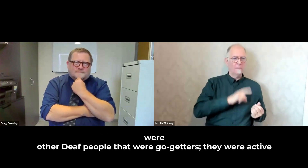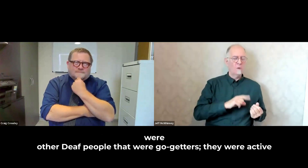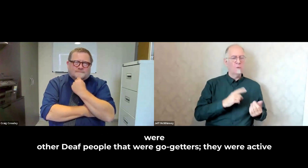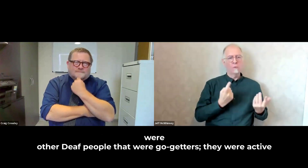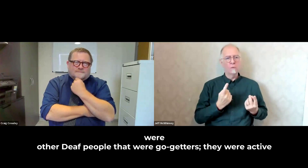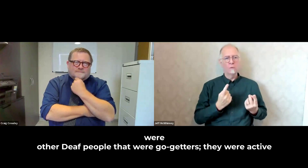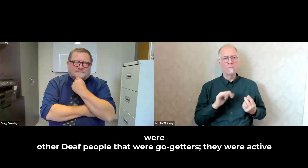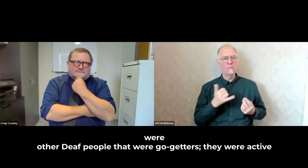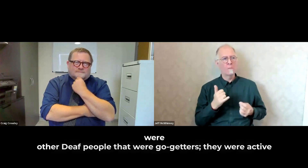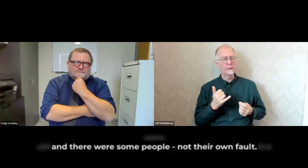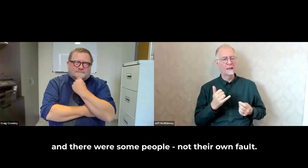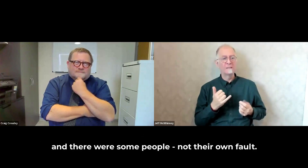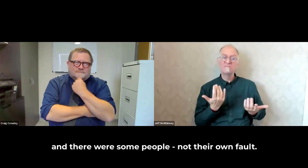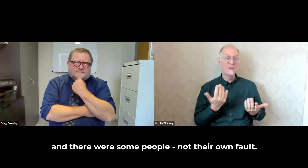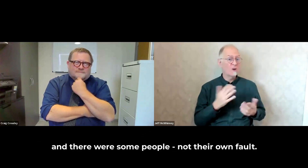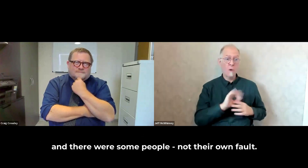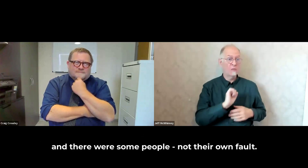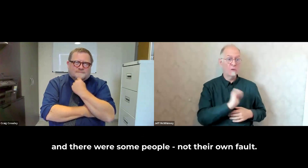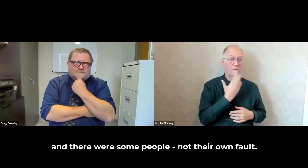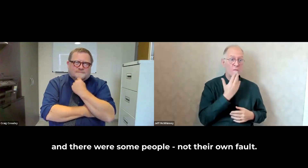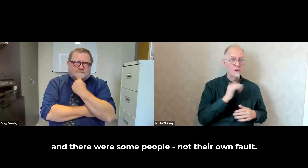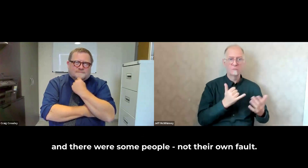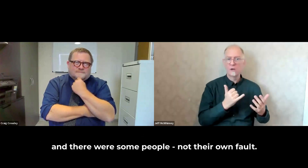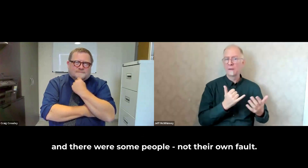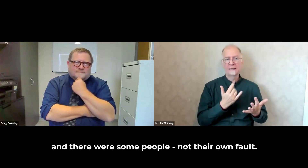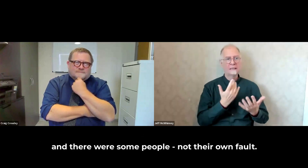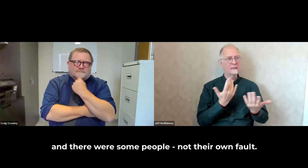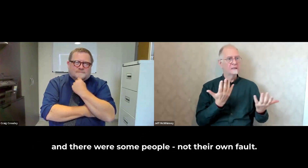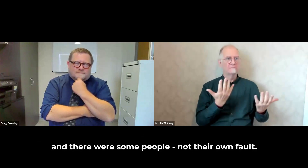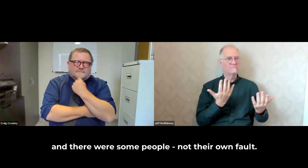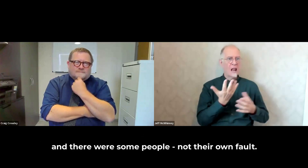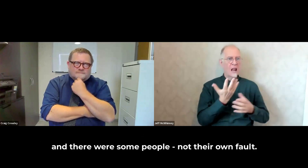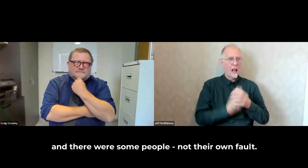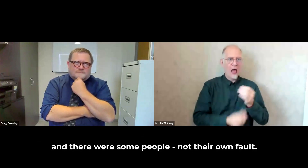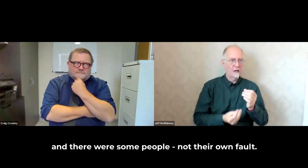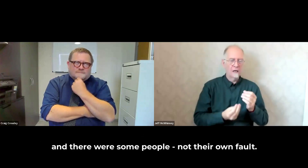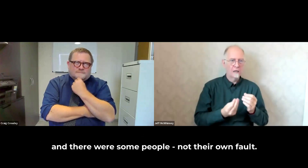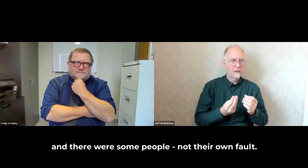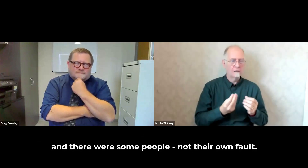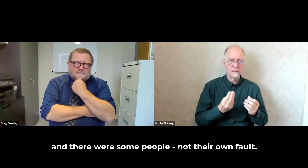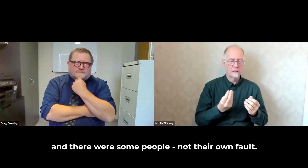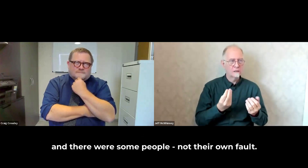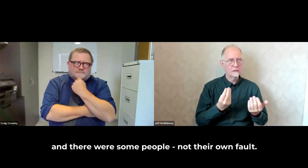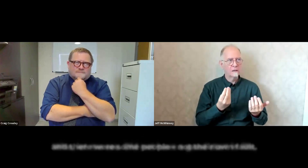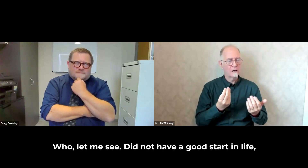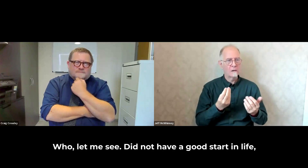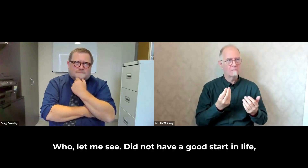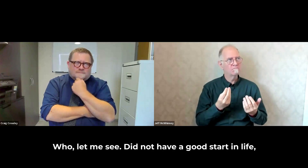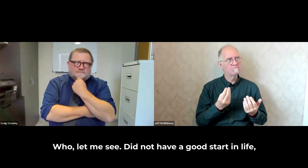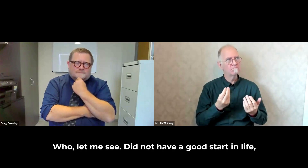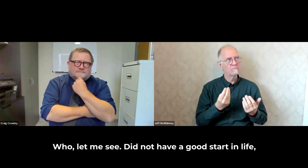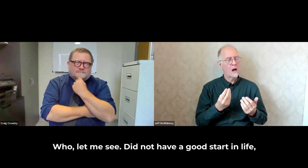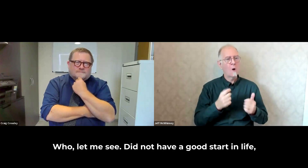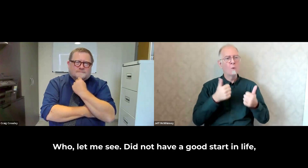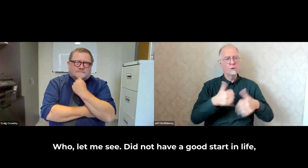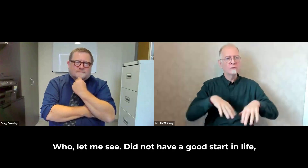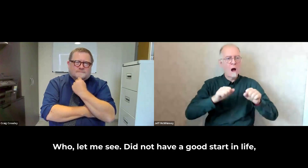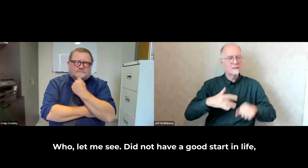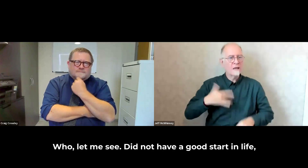go-getters, they were active, where for some people, through not their own faults,